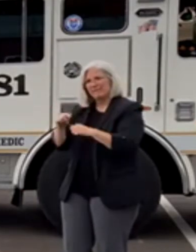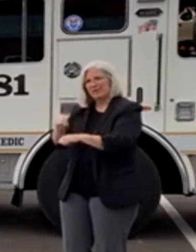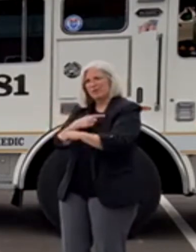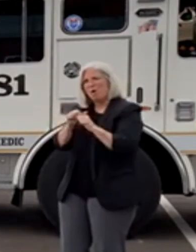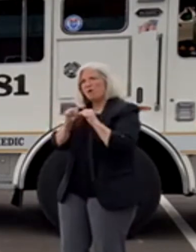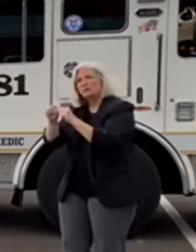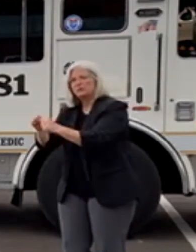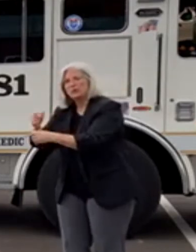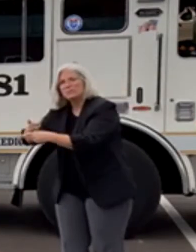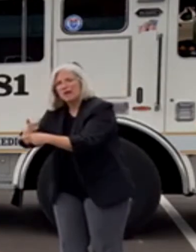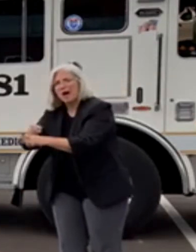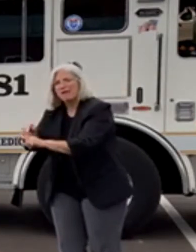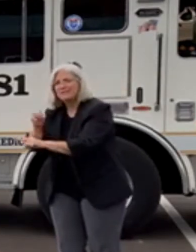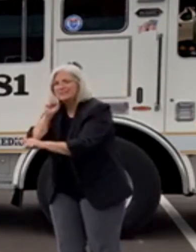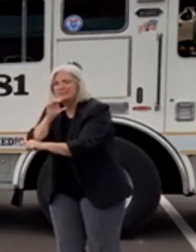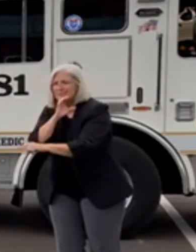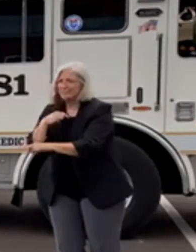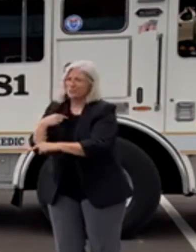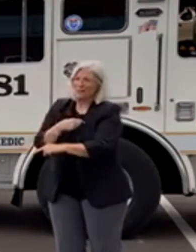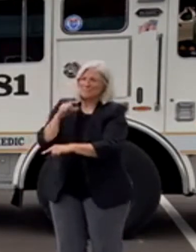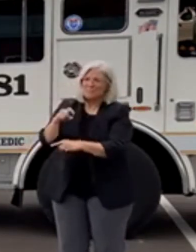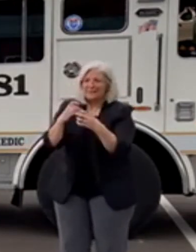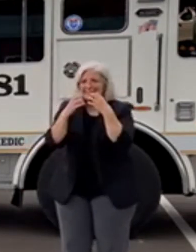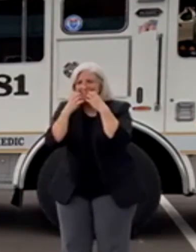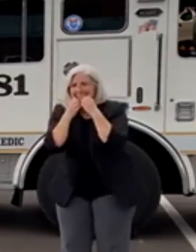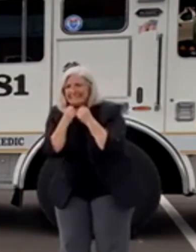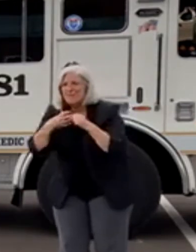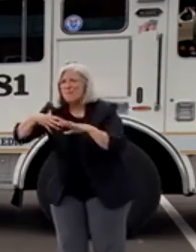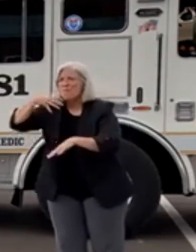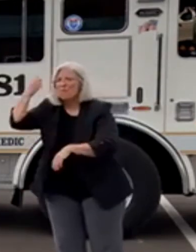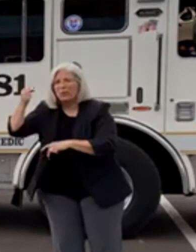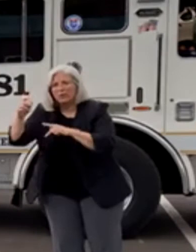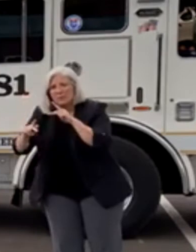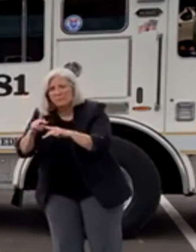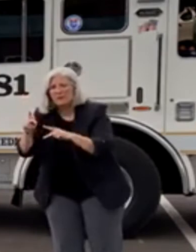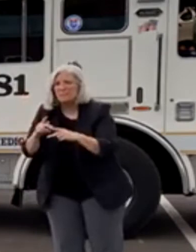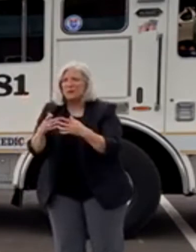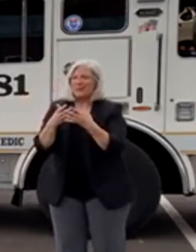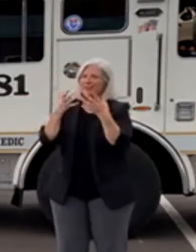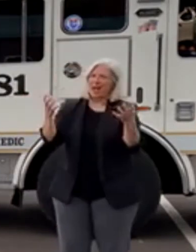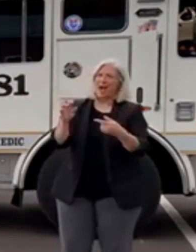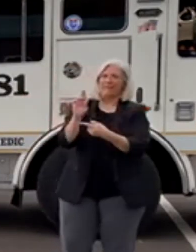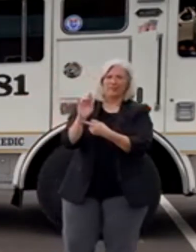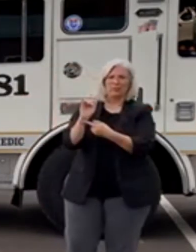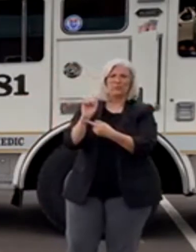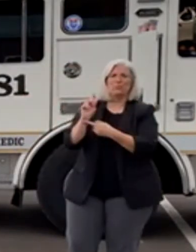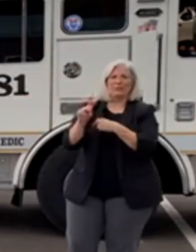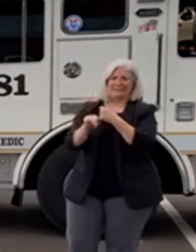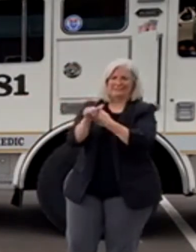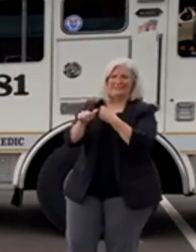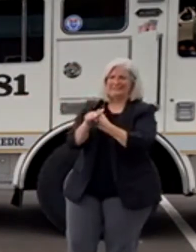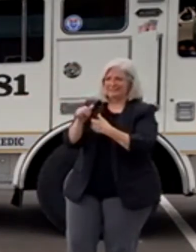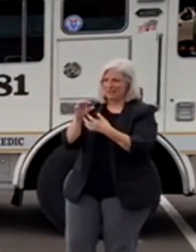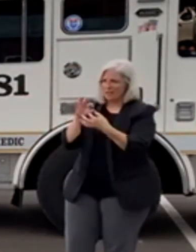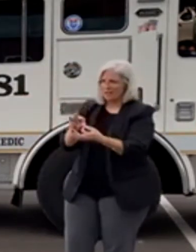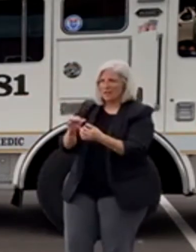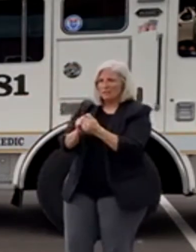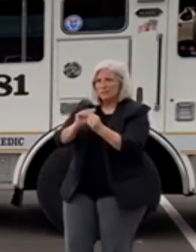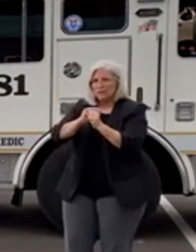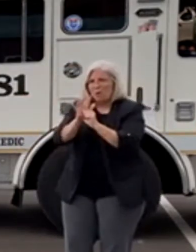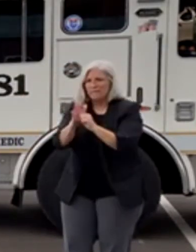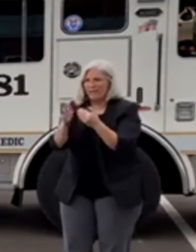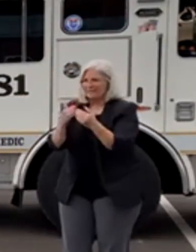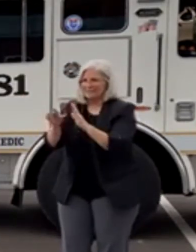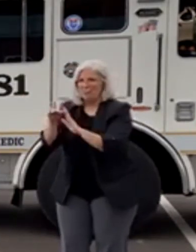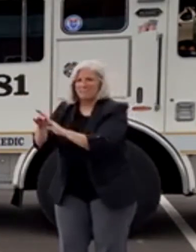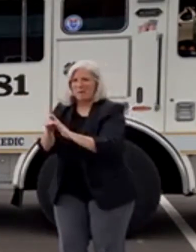population, the elderly, they're very much at risk for getting COVID. If we do our part as a